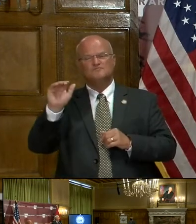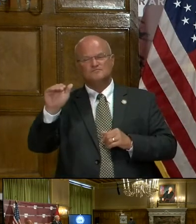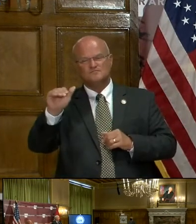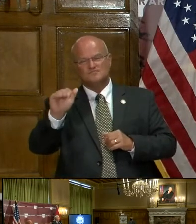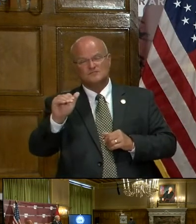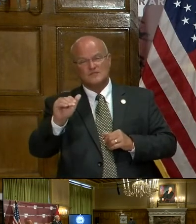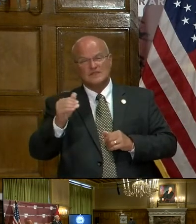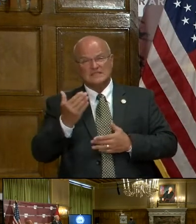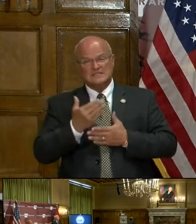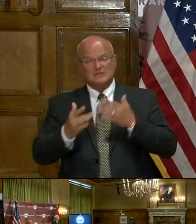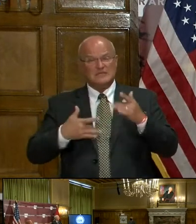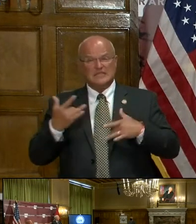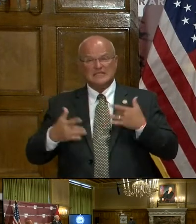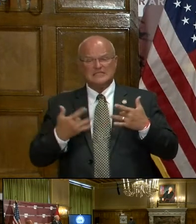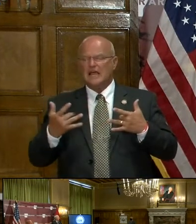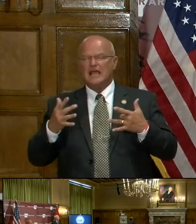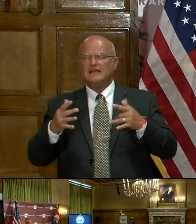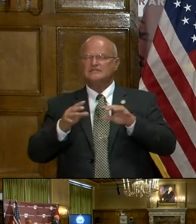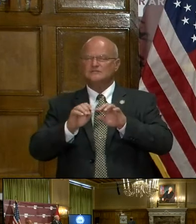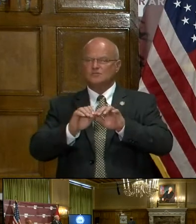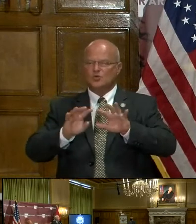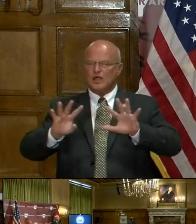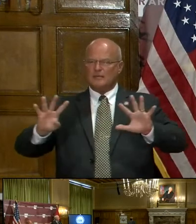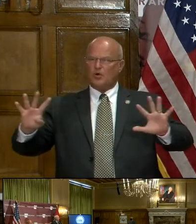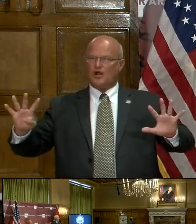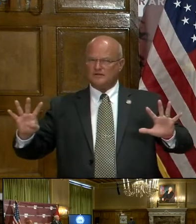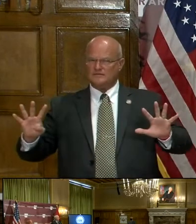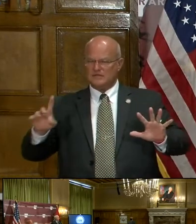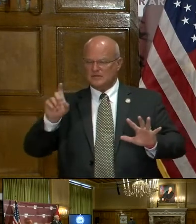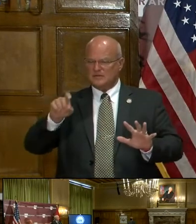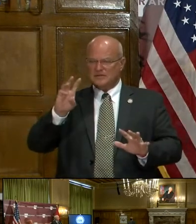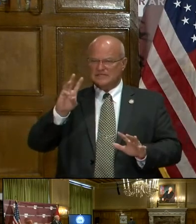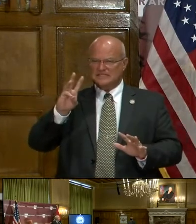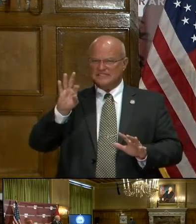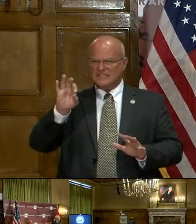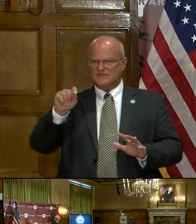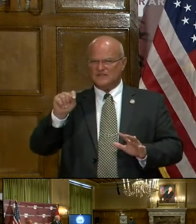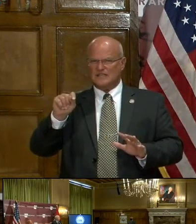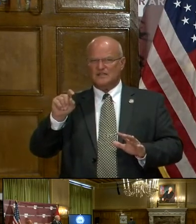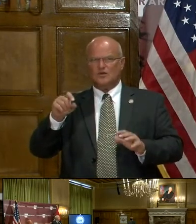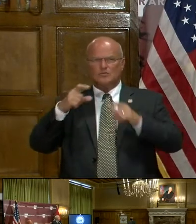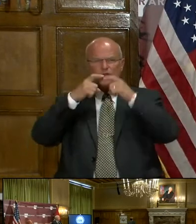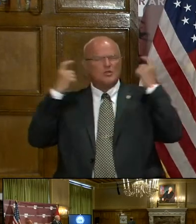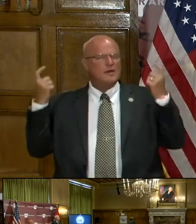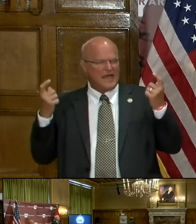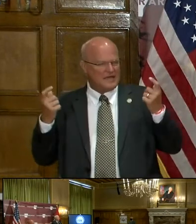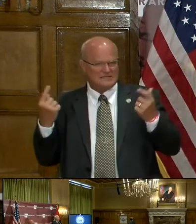excited in a game, hey, spread apart. You've got to be 6 feet apart, or